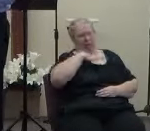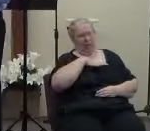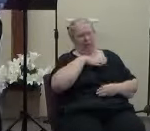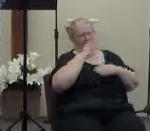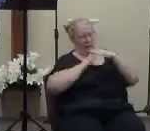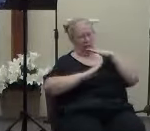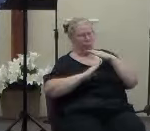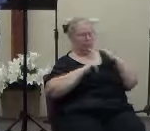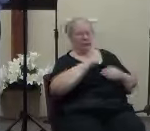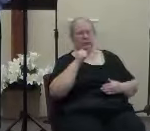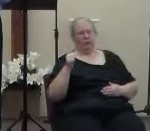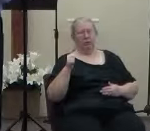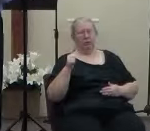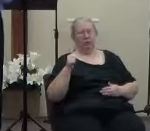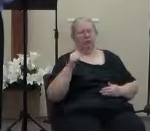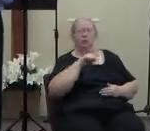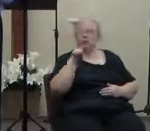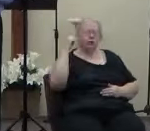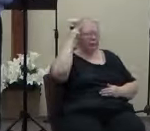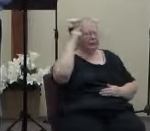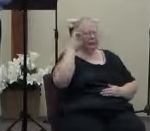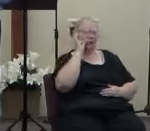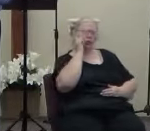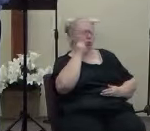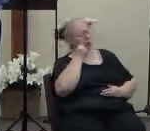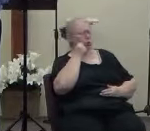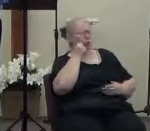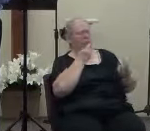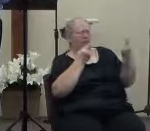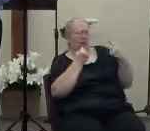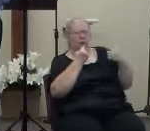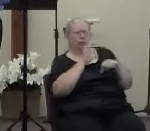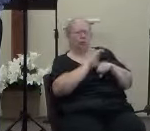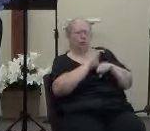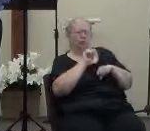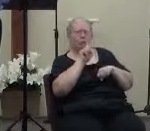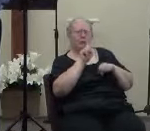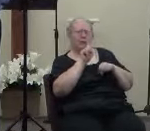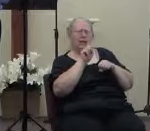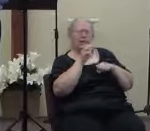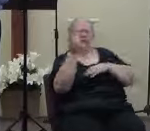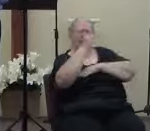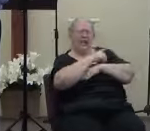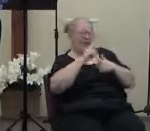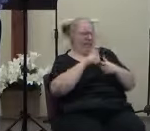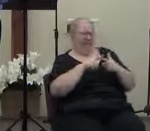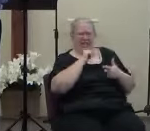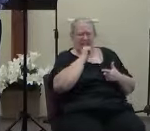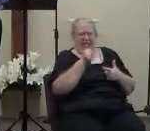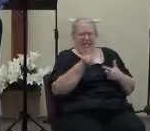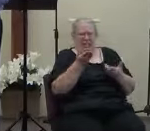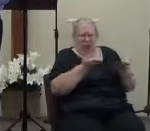for us just to come here to Destiny on Sunday and then not serve the Lord the rest of the week? Nah, that's not good. Not